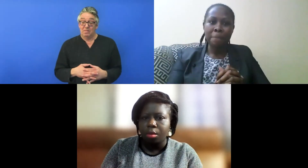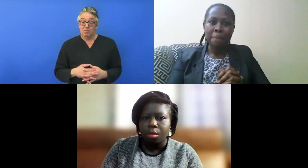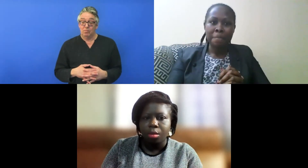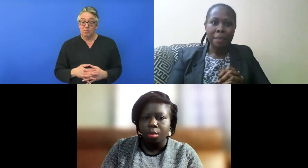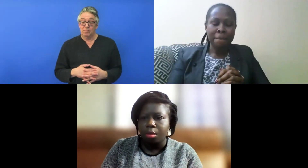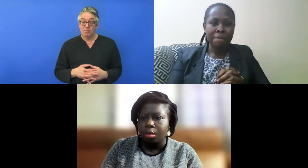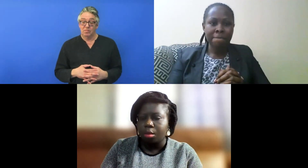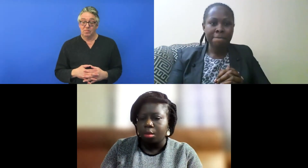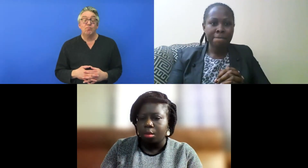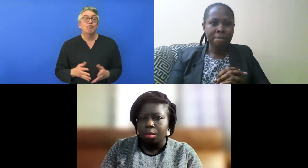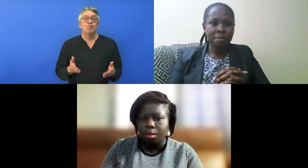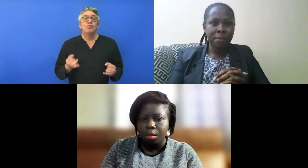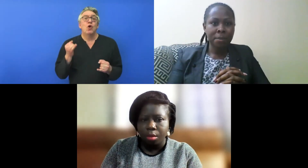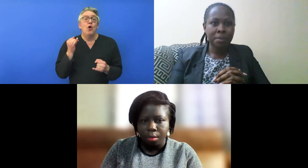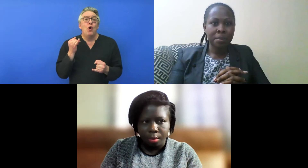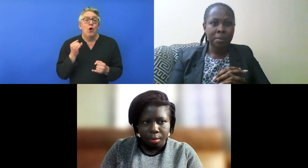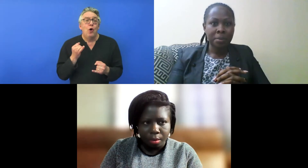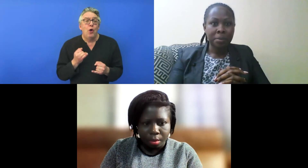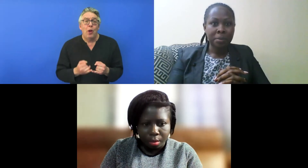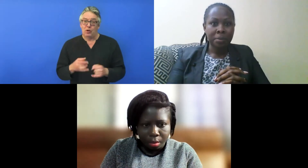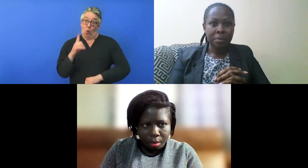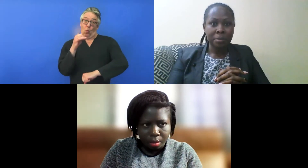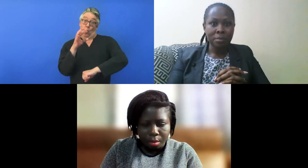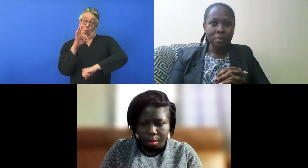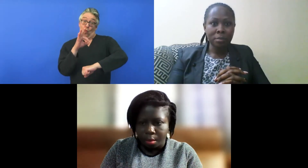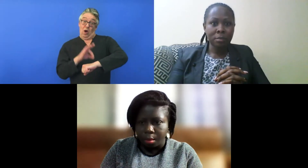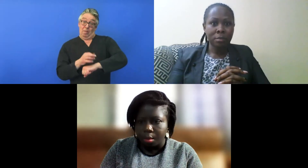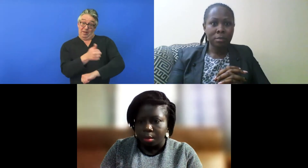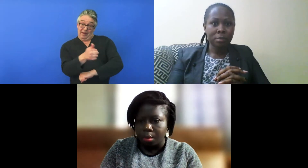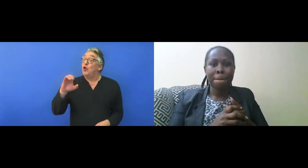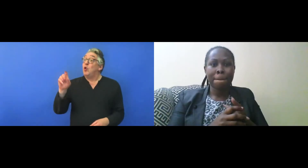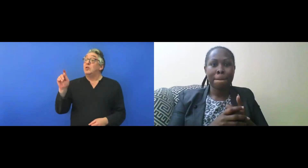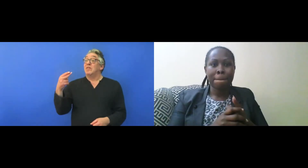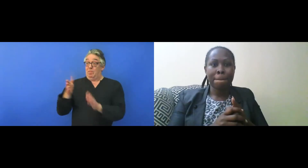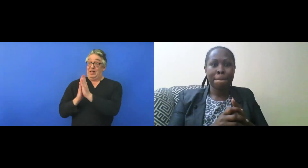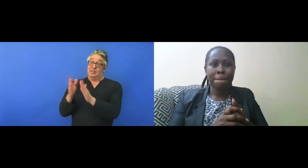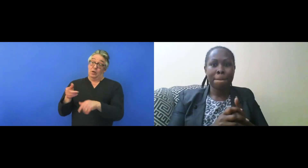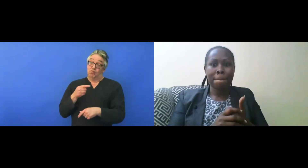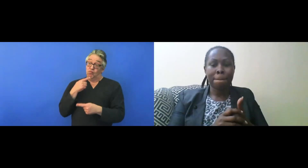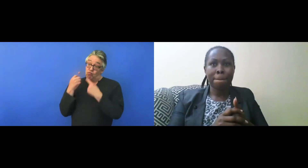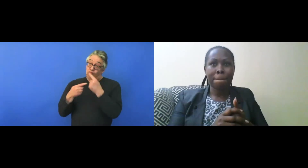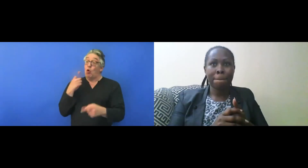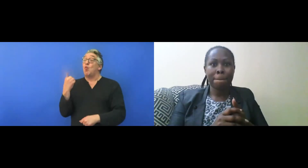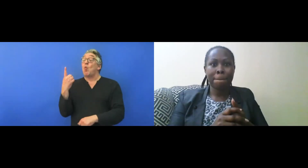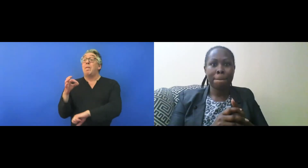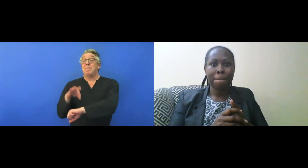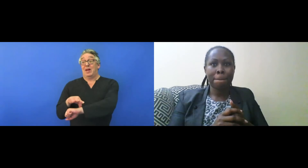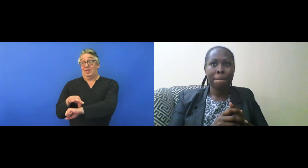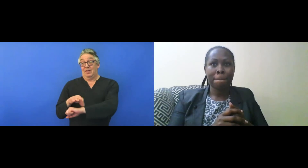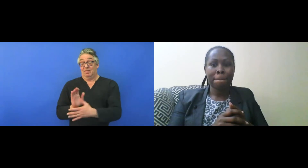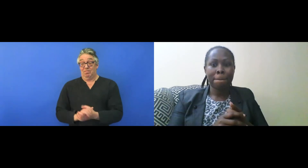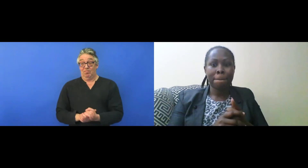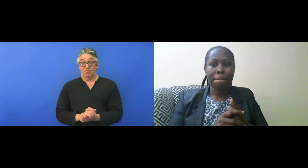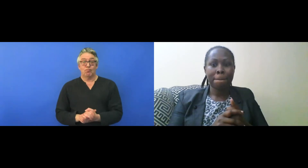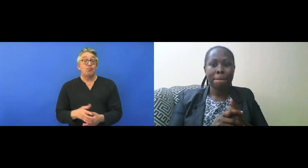The last word, just 1 minute each. Yusuf, are you there? For me, just for my last